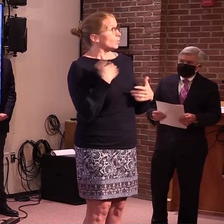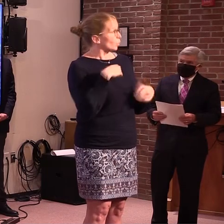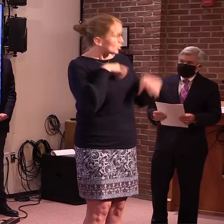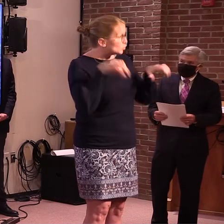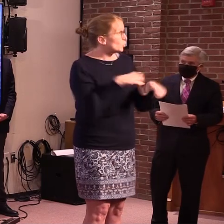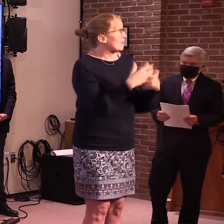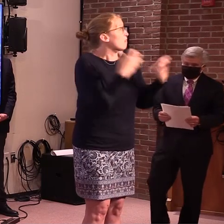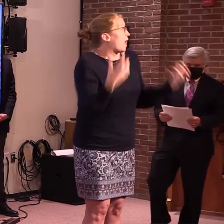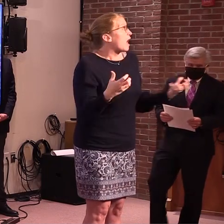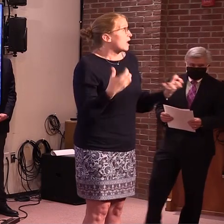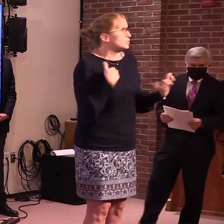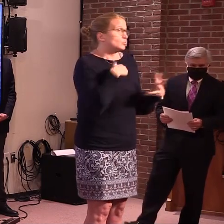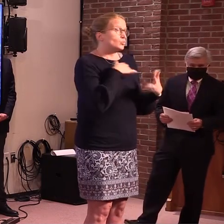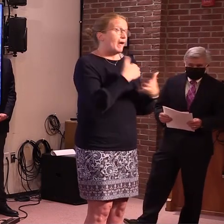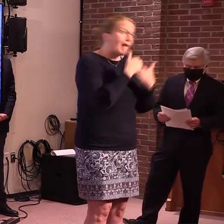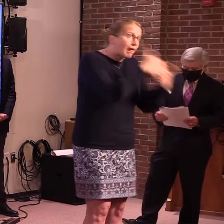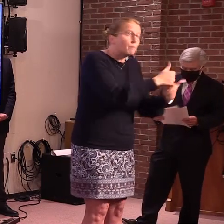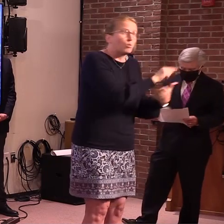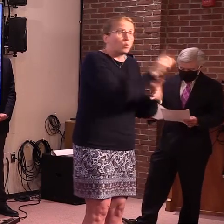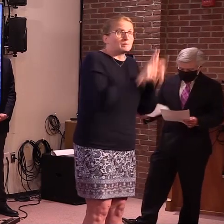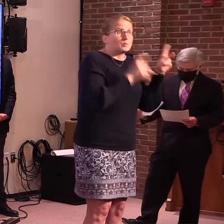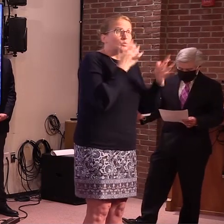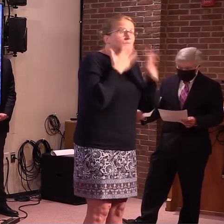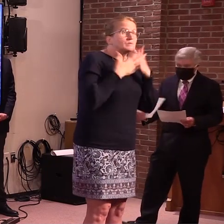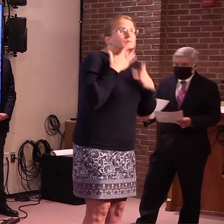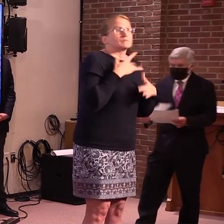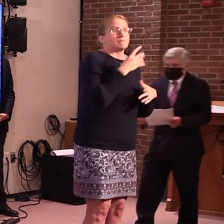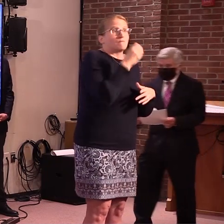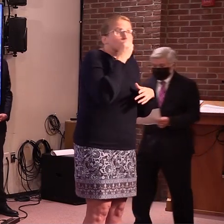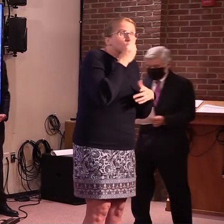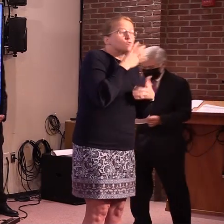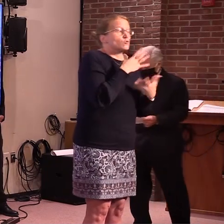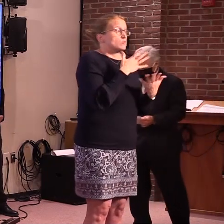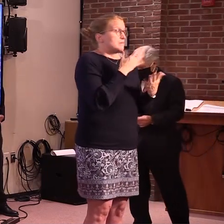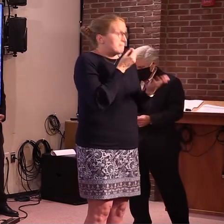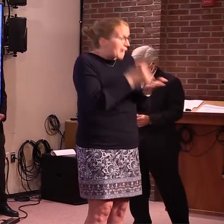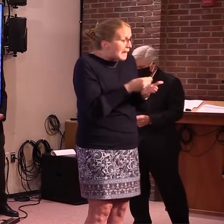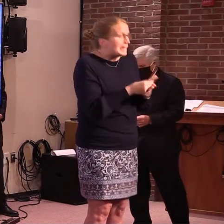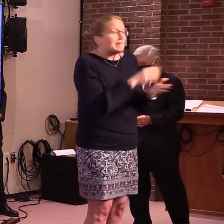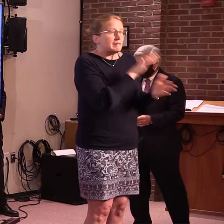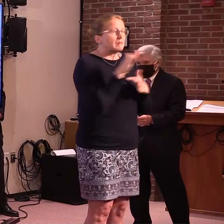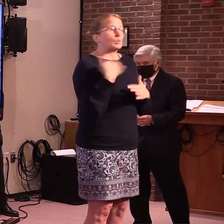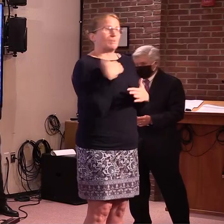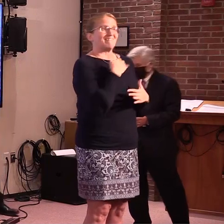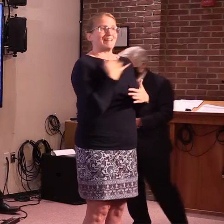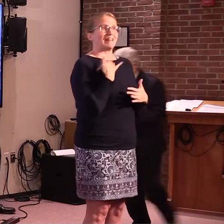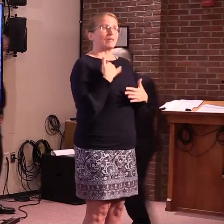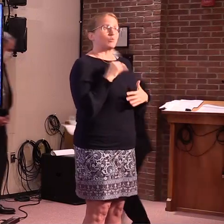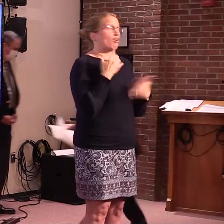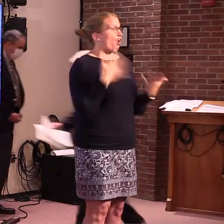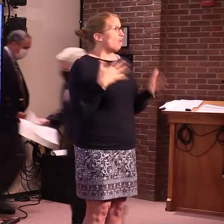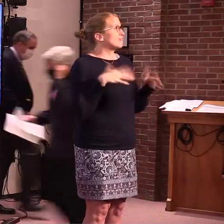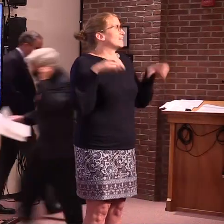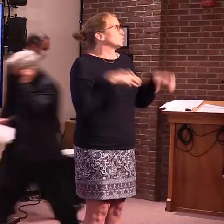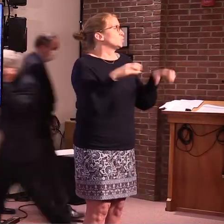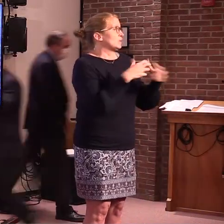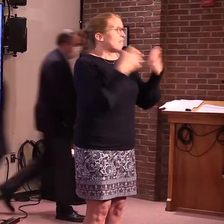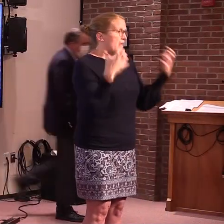of protecting that population and those who are vulnerable and insecure from a food standpoint. Secretary Smith.